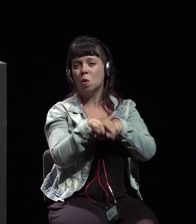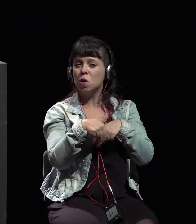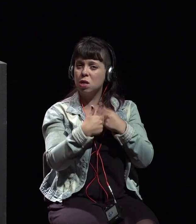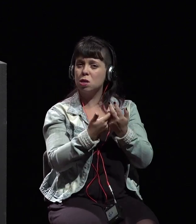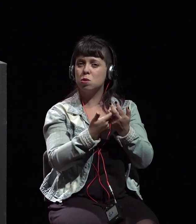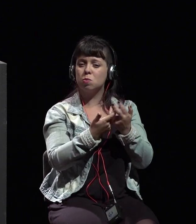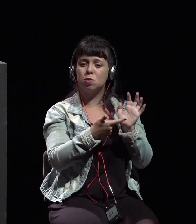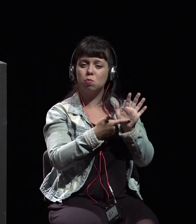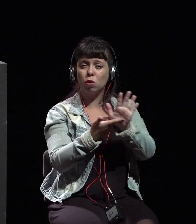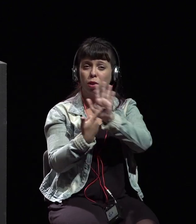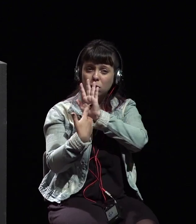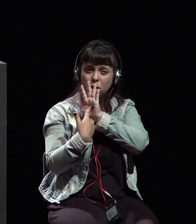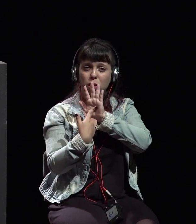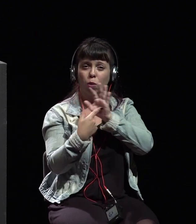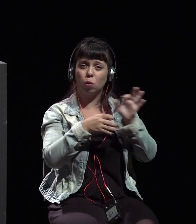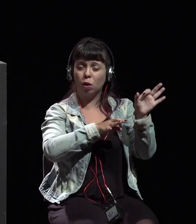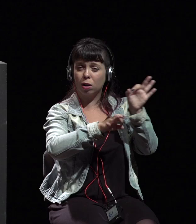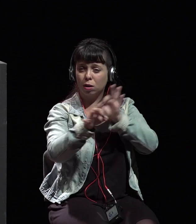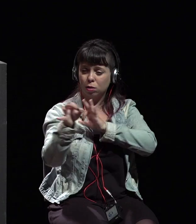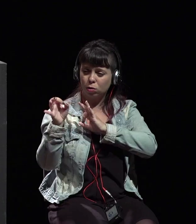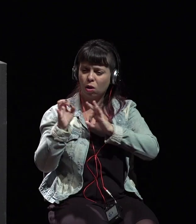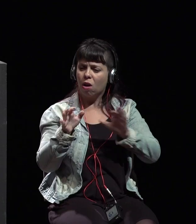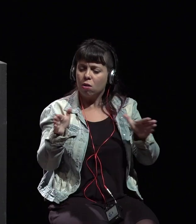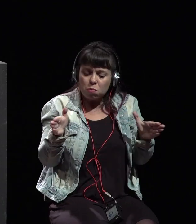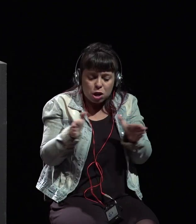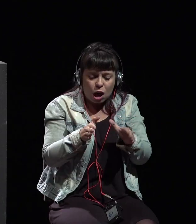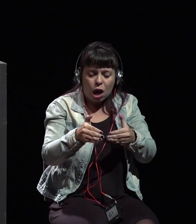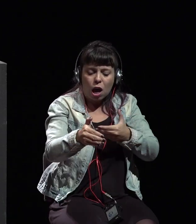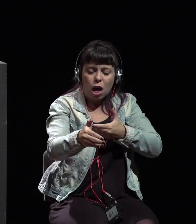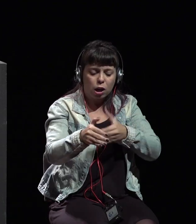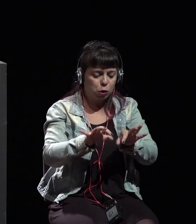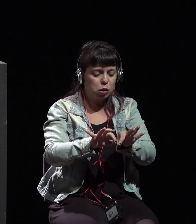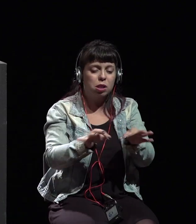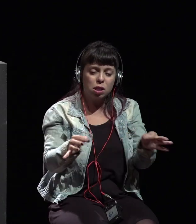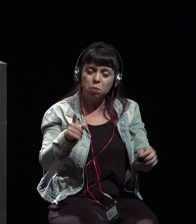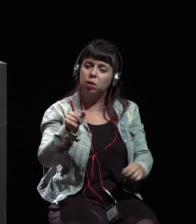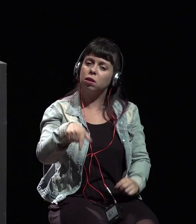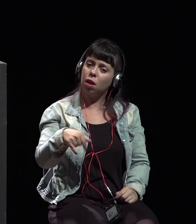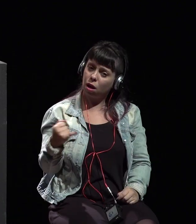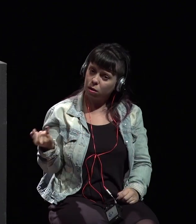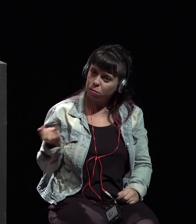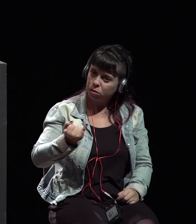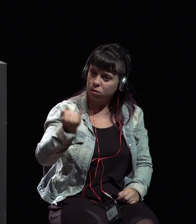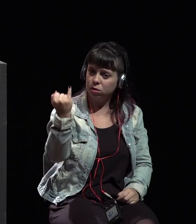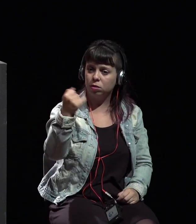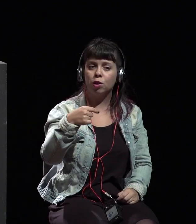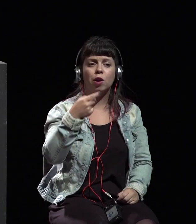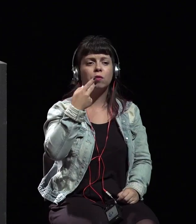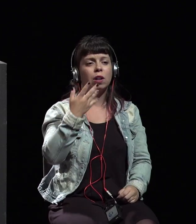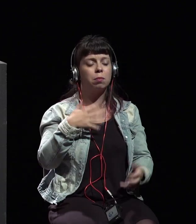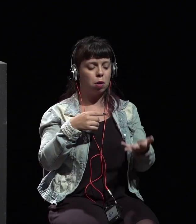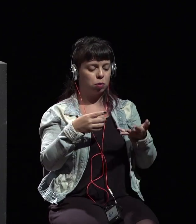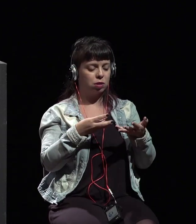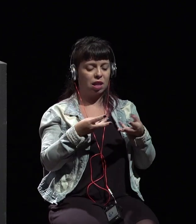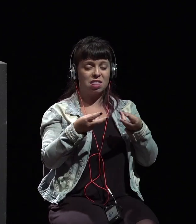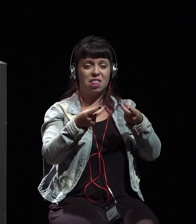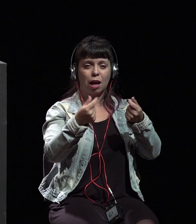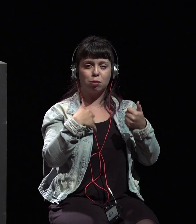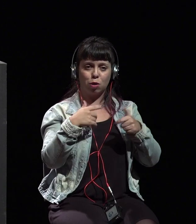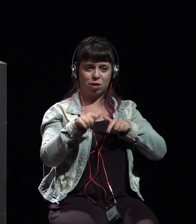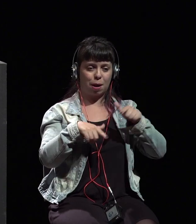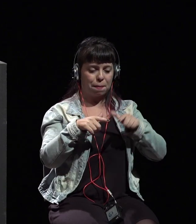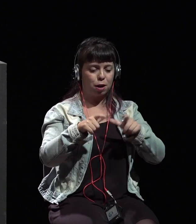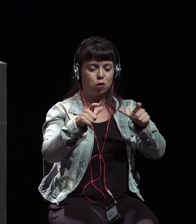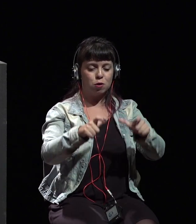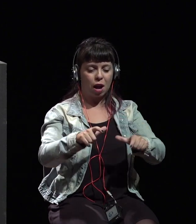level. I have taken the time to tell you in painstaking detail about my work, where I work, the building I work in, and